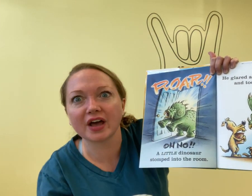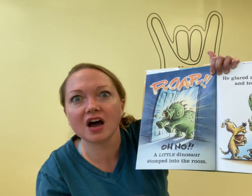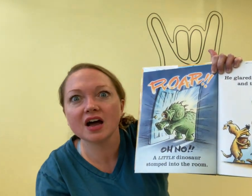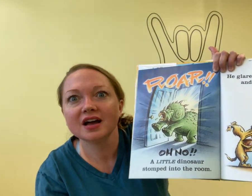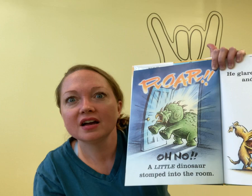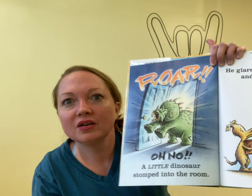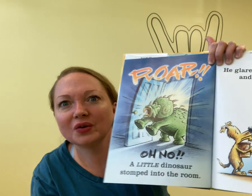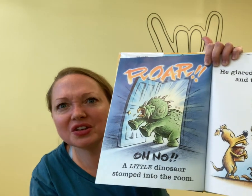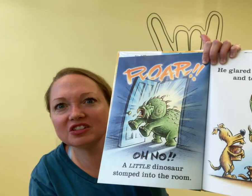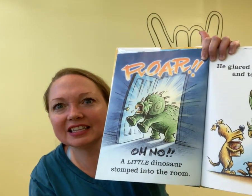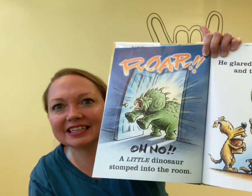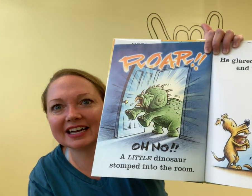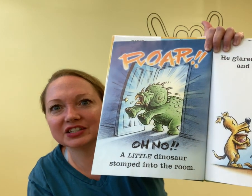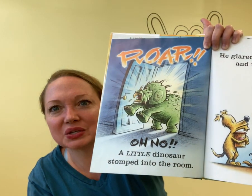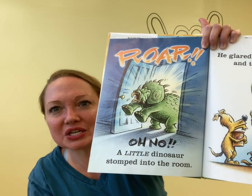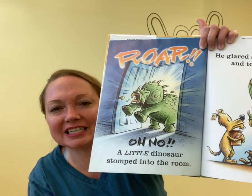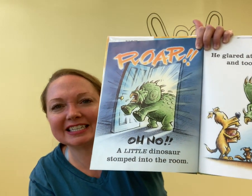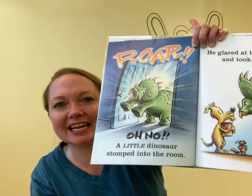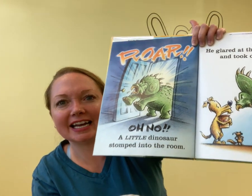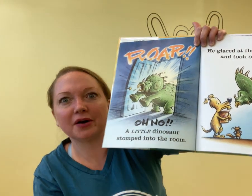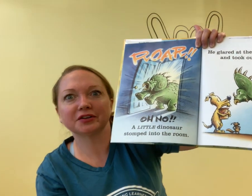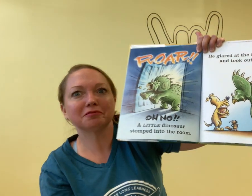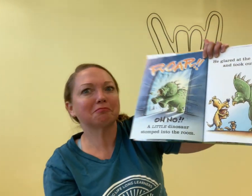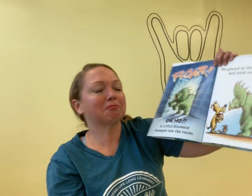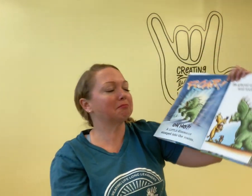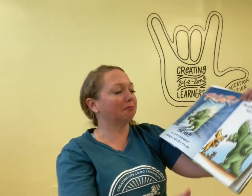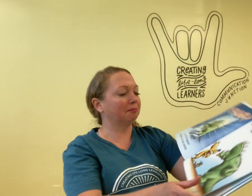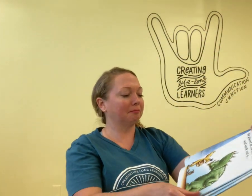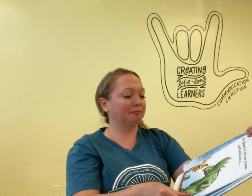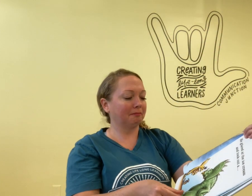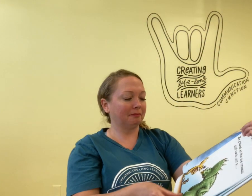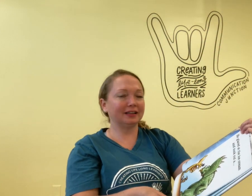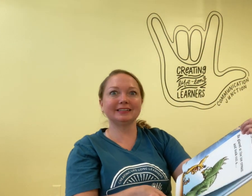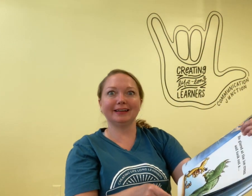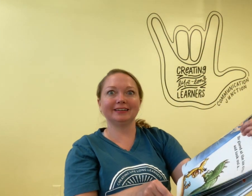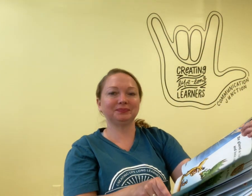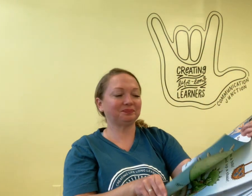a, what do you think that dinosaur is gonna take out? Let's see.